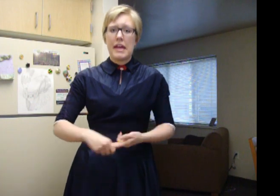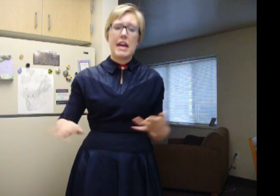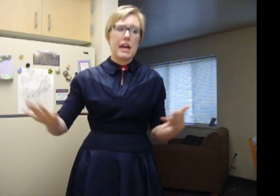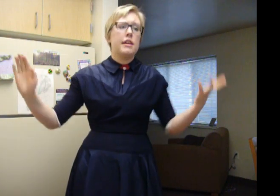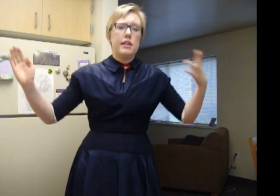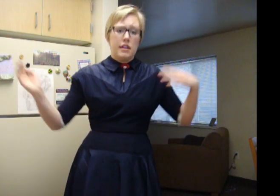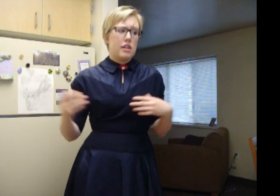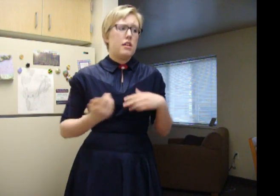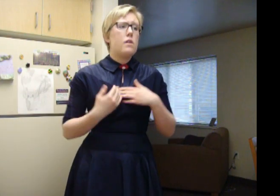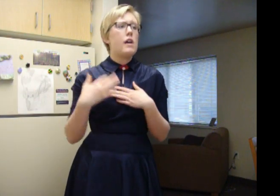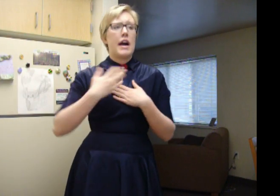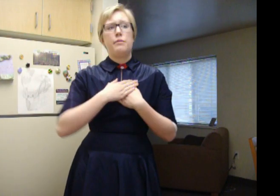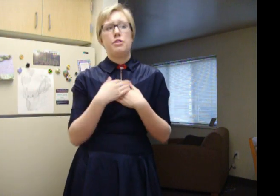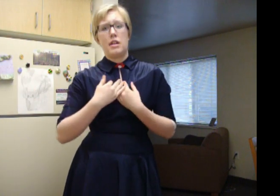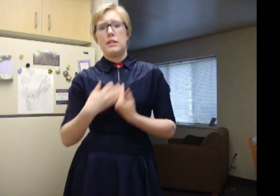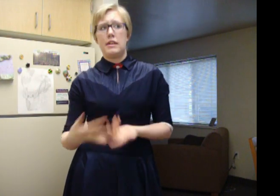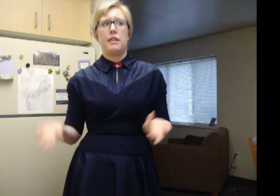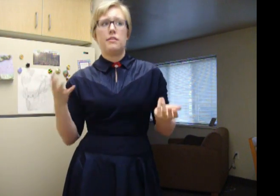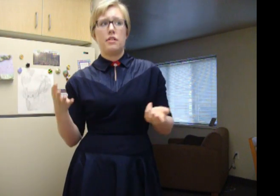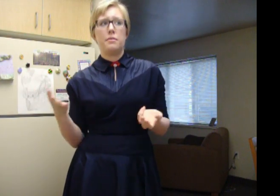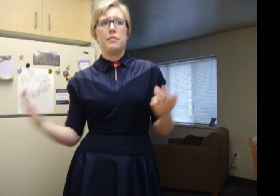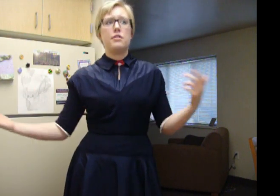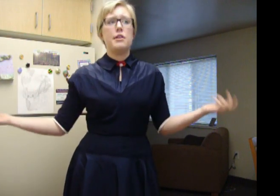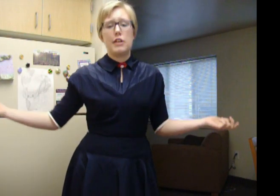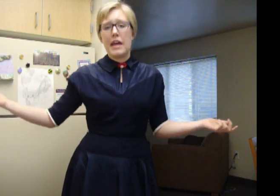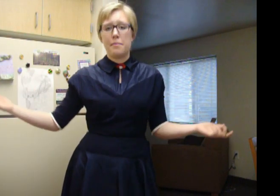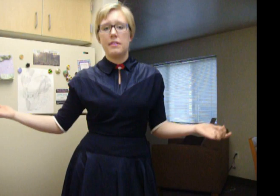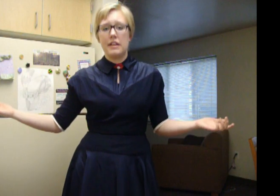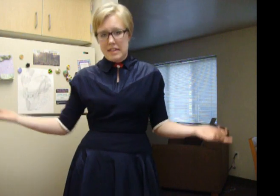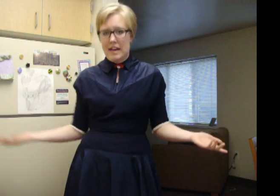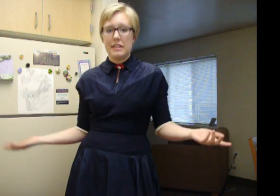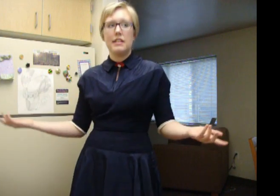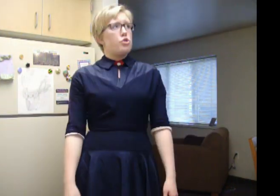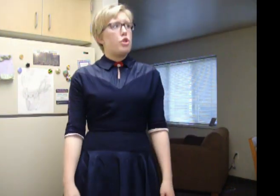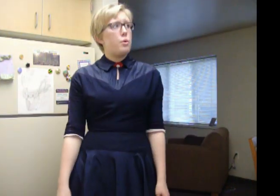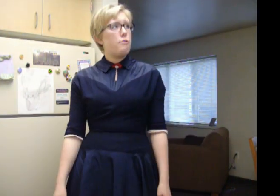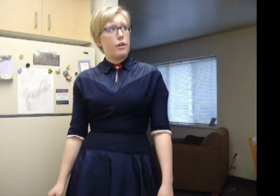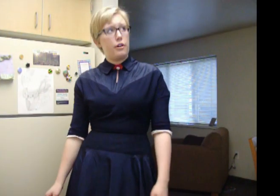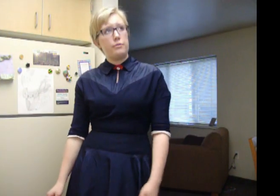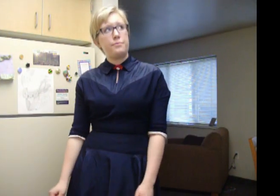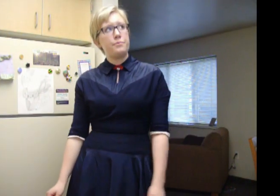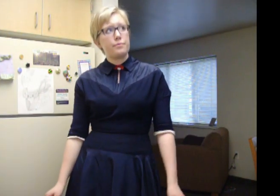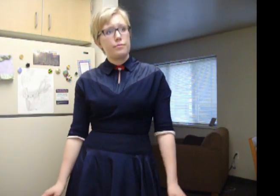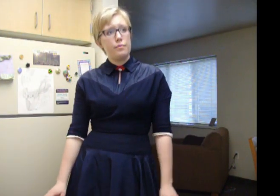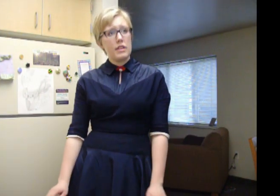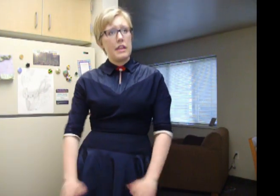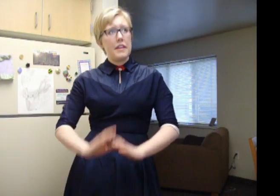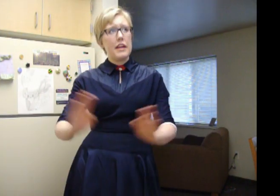"Hey, you know, I wish you hadn't said that." So there's no shame in that. So overall,